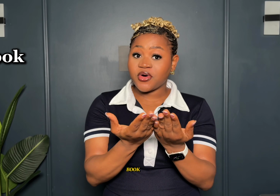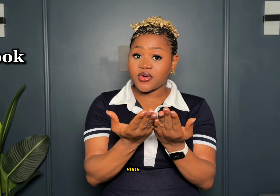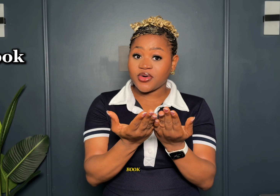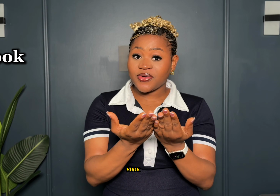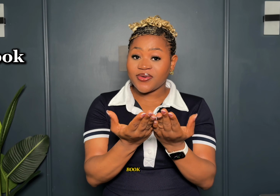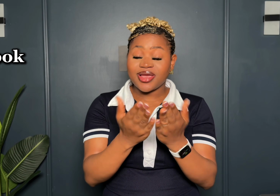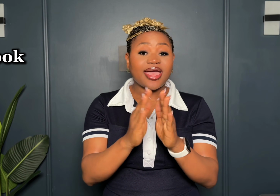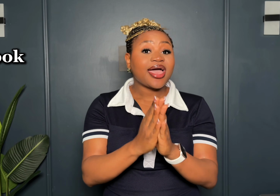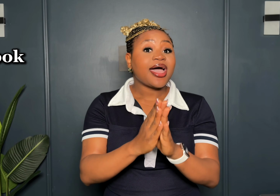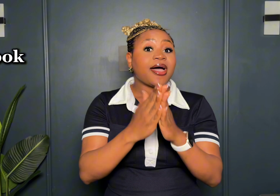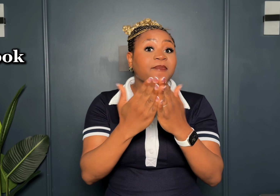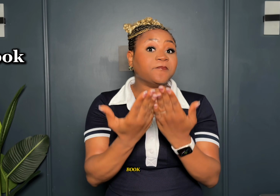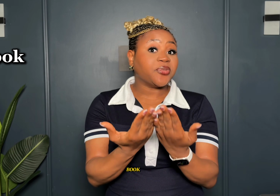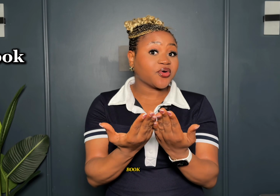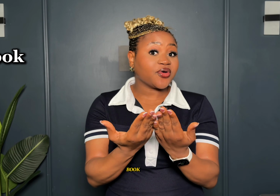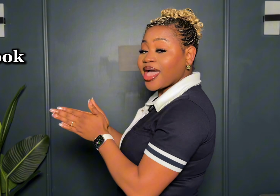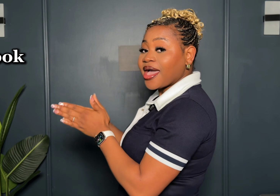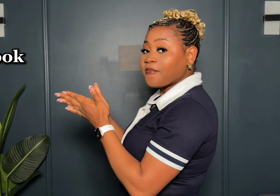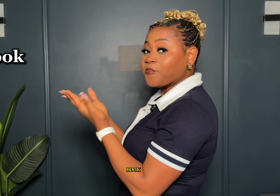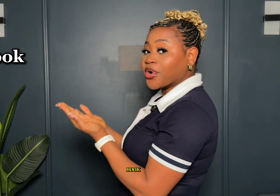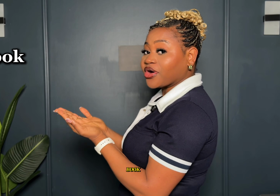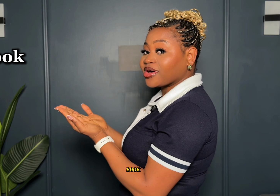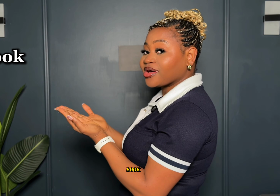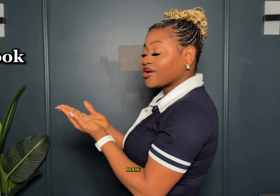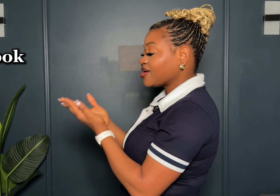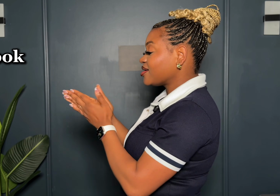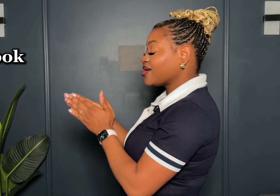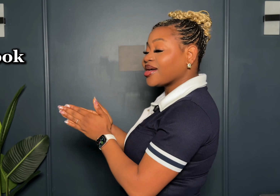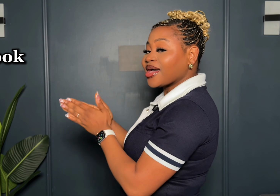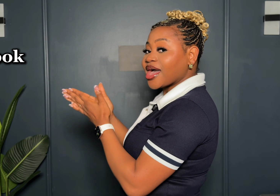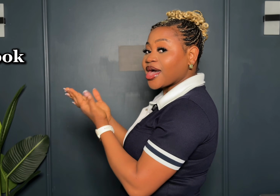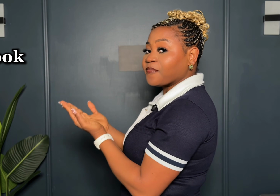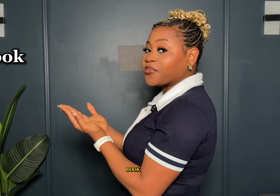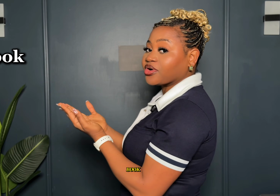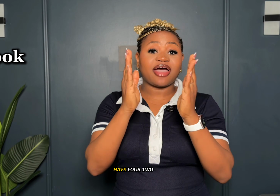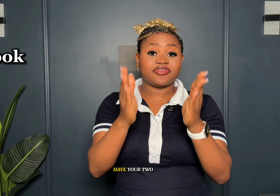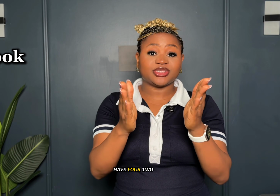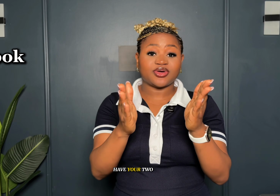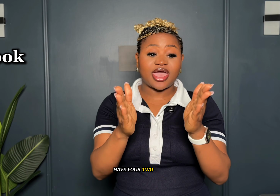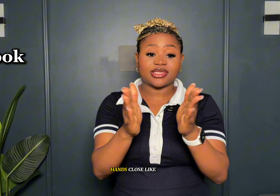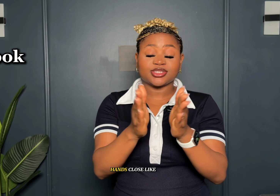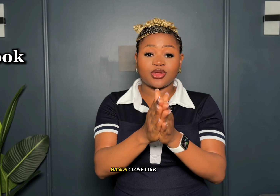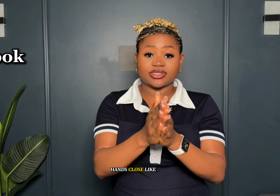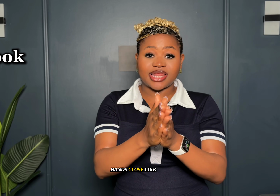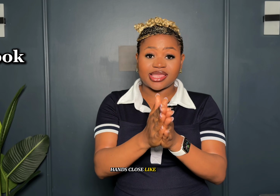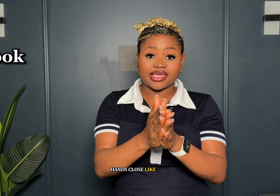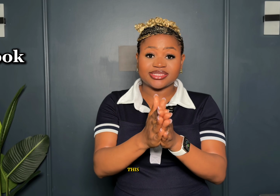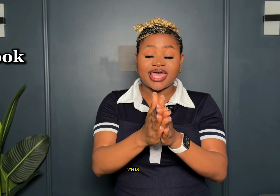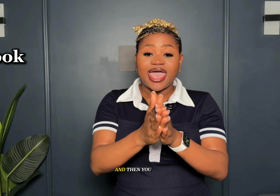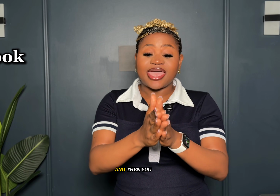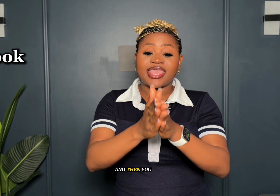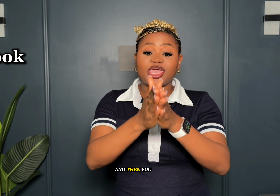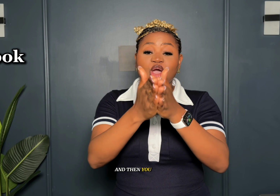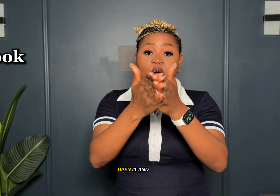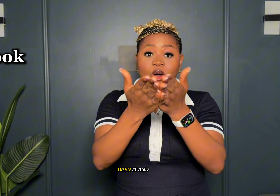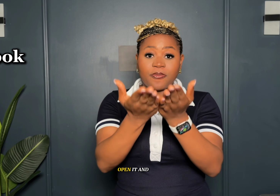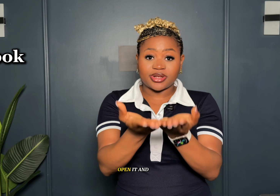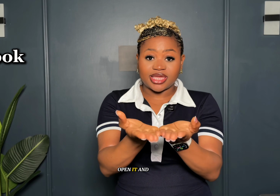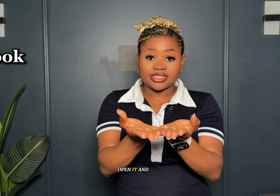Book. Book, book, book. Have your two hands closed like this, and then you open it and